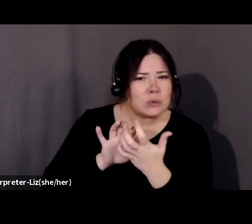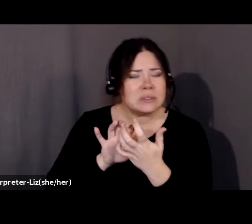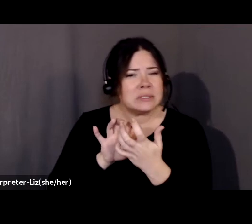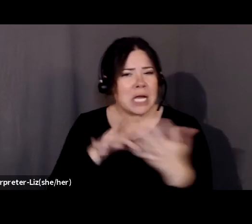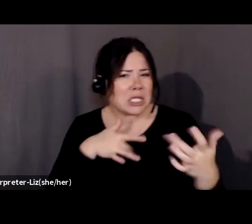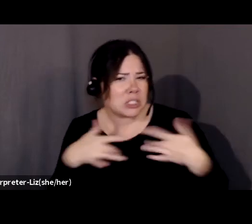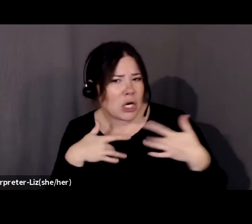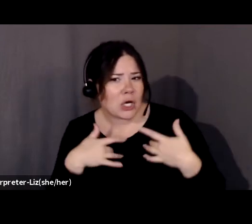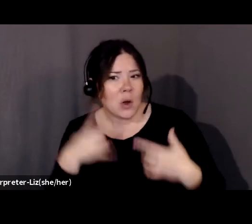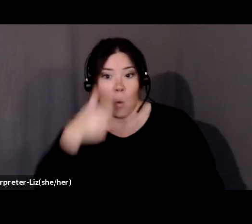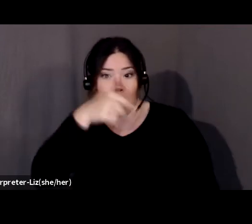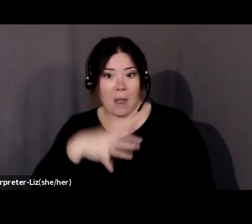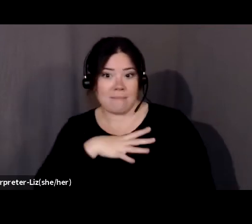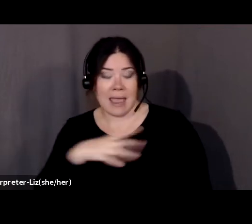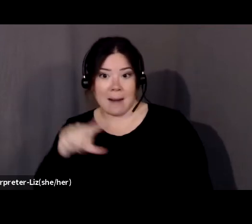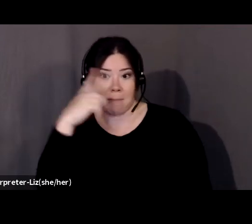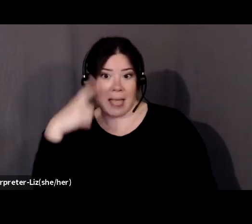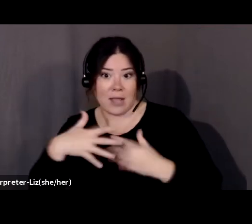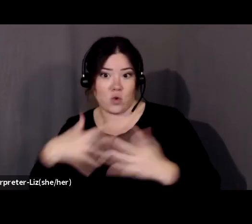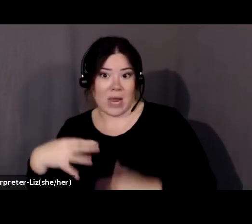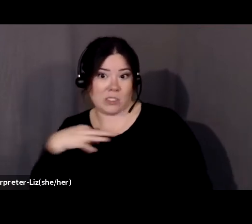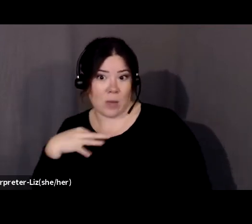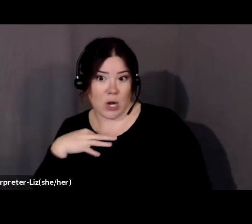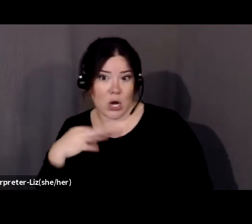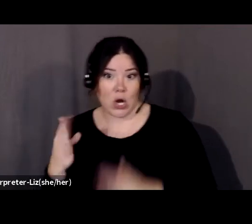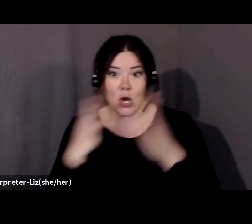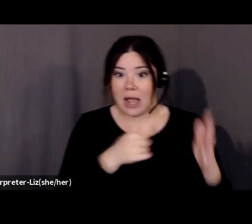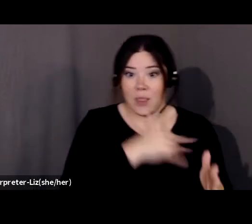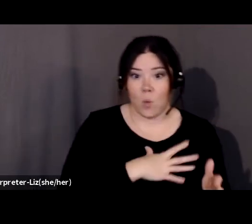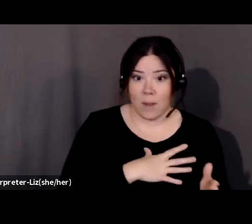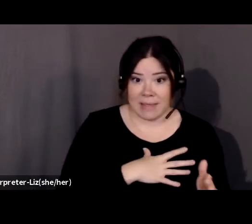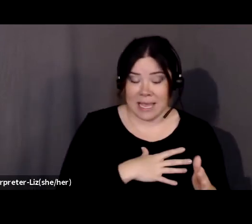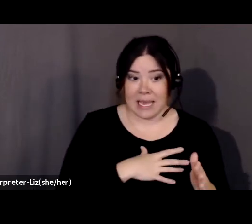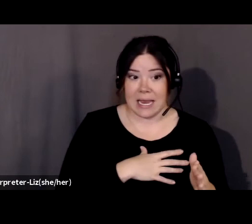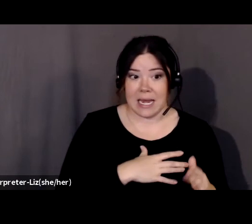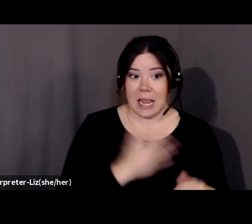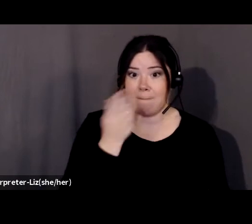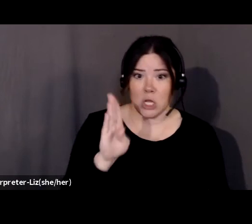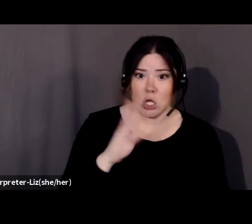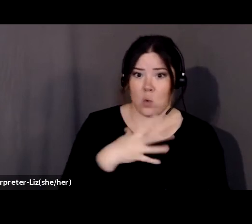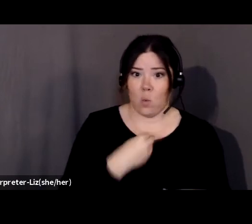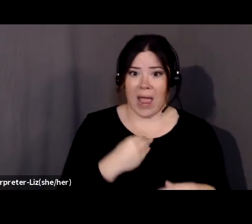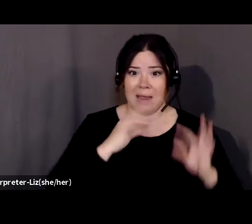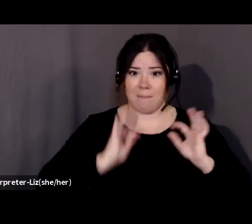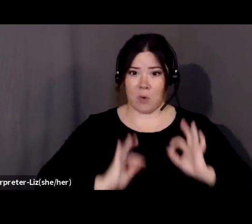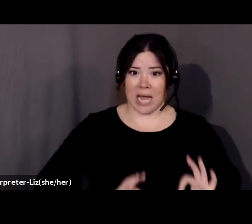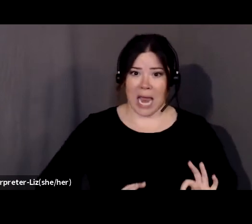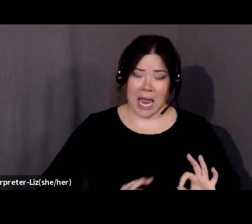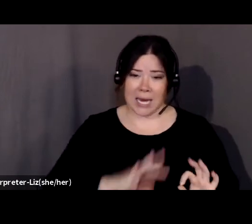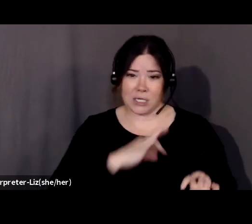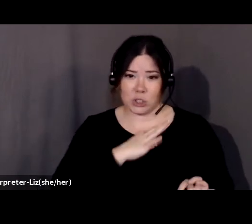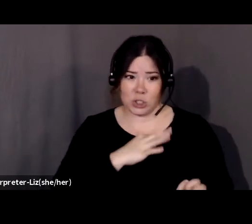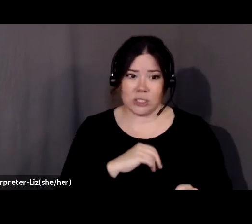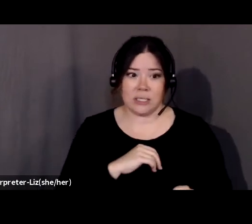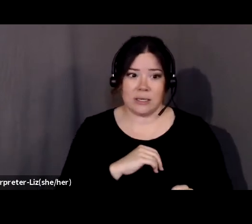man wearing a black and gray sweater, and the woman is wearing a blue and white polka dot shirt.